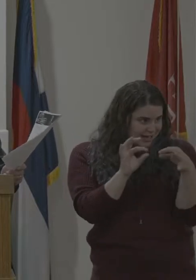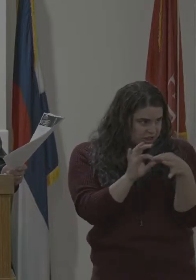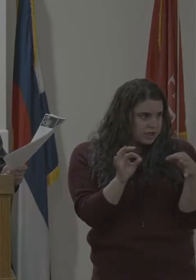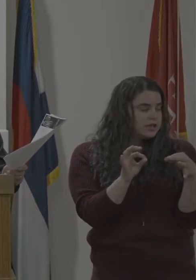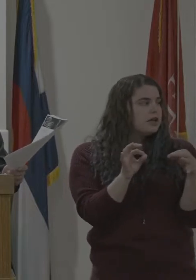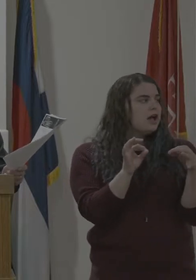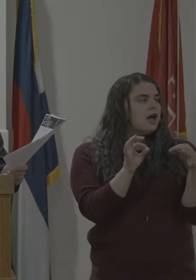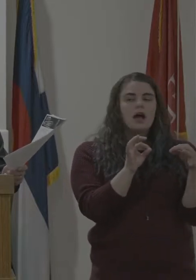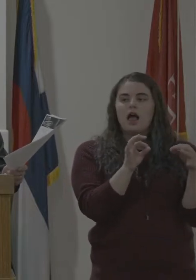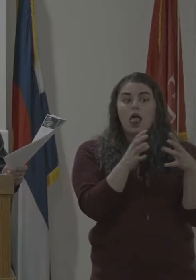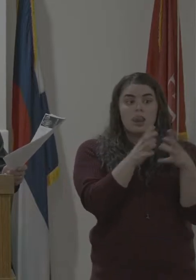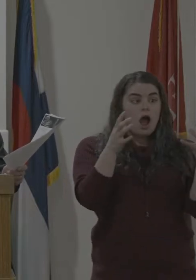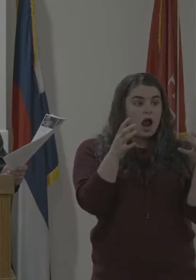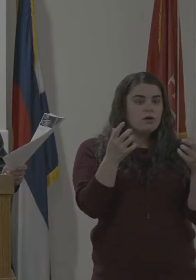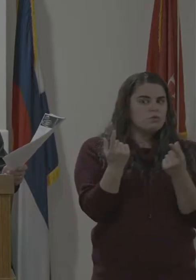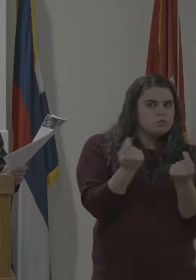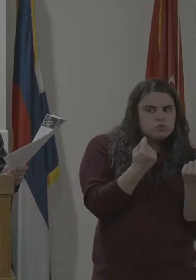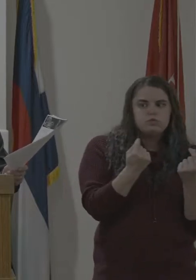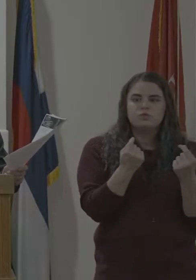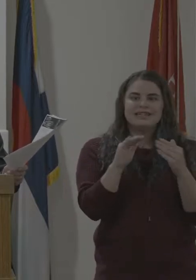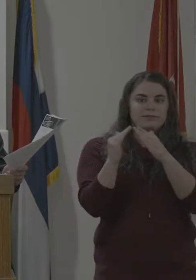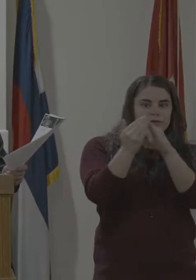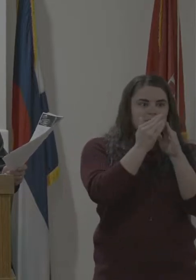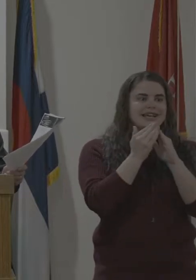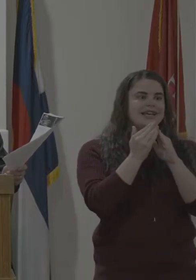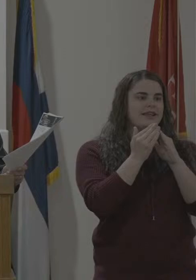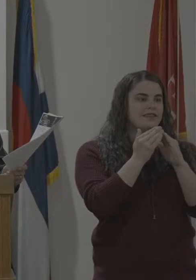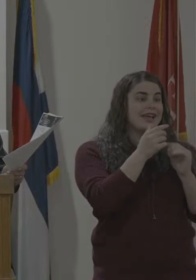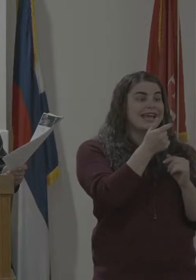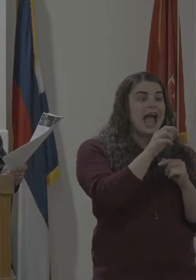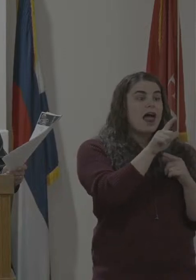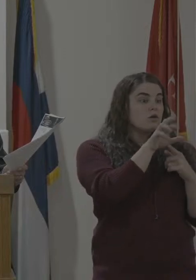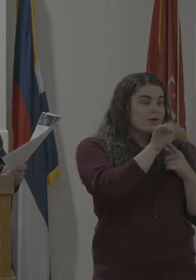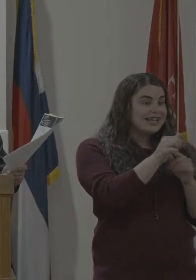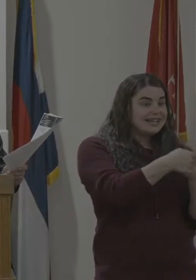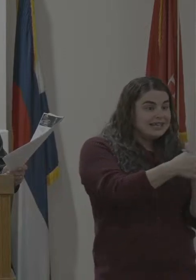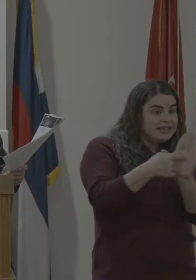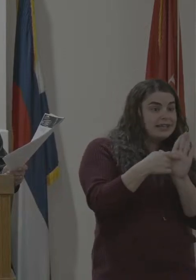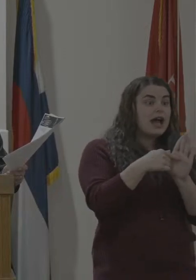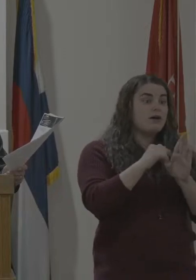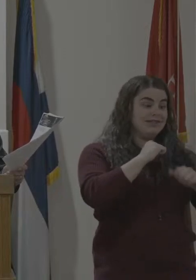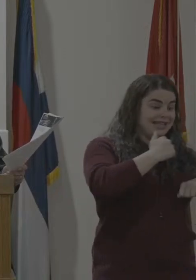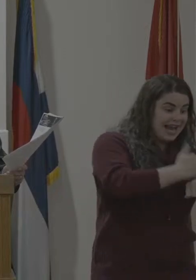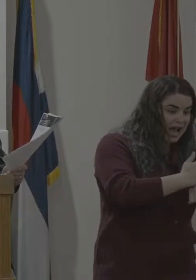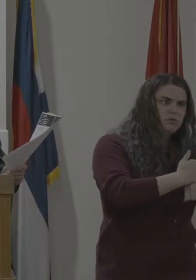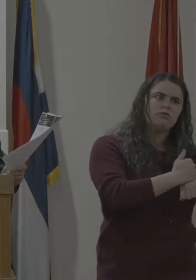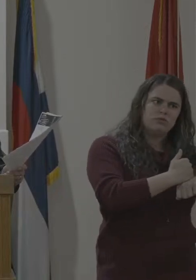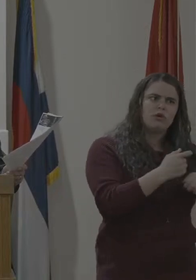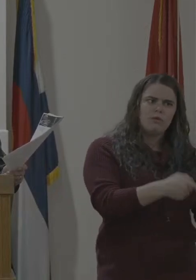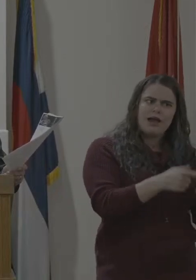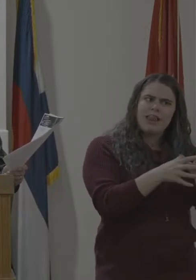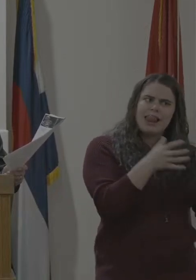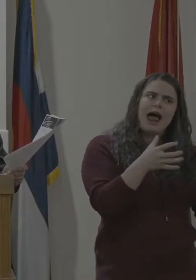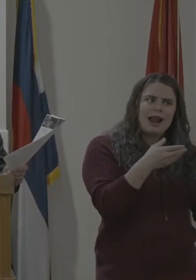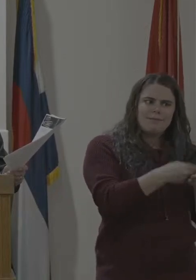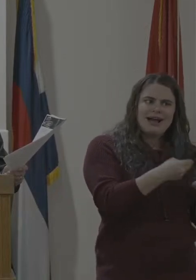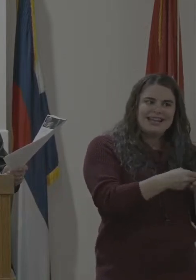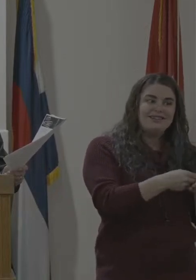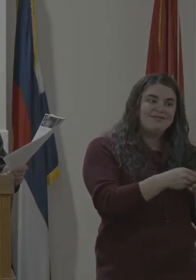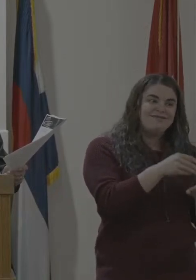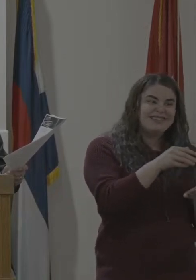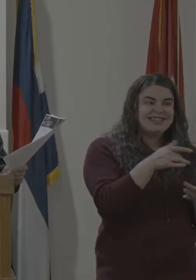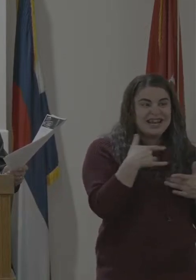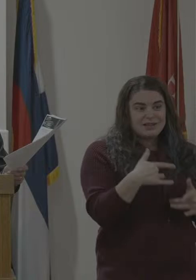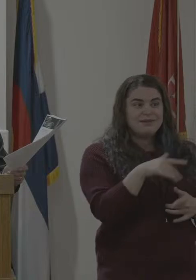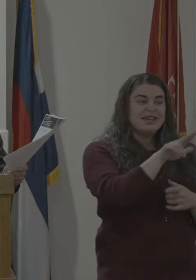a lot of what we do in the community, the galleries we put together, take a lot of money. The galleries usually cost me between $3,000 to $5,000